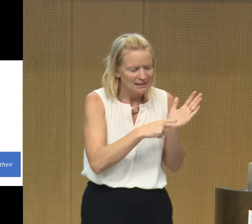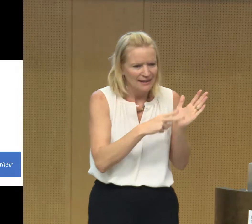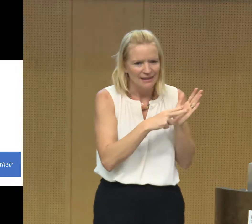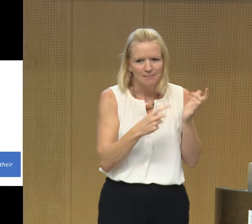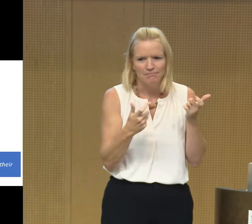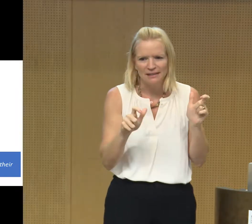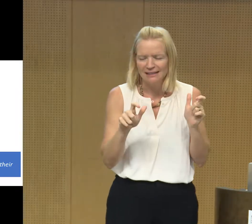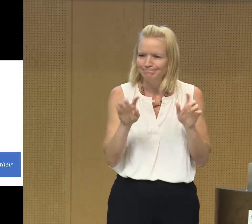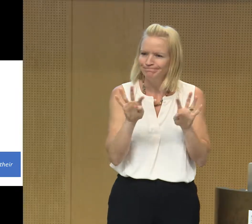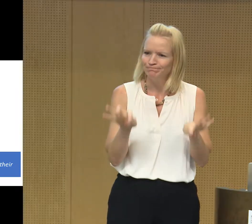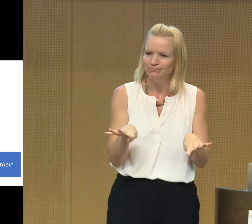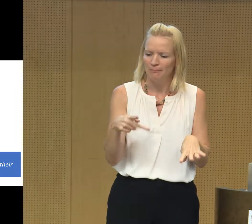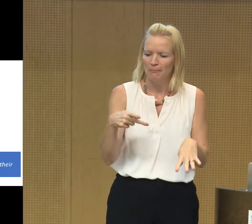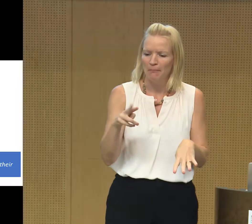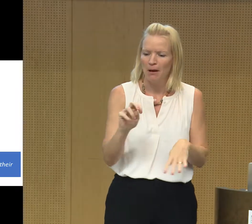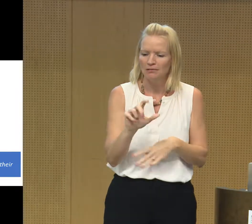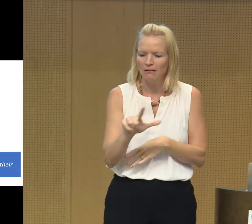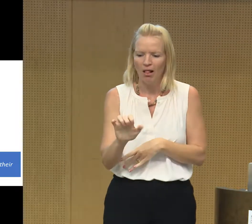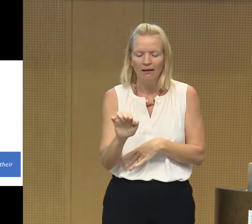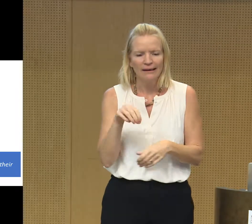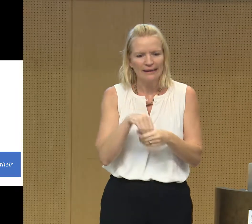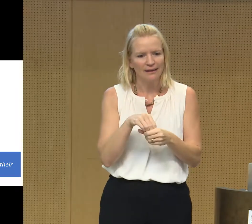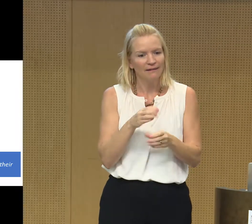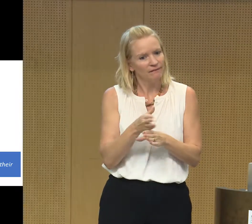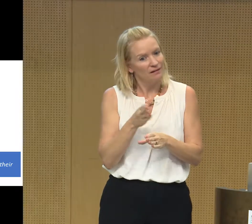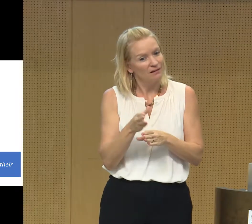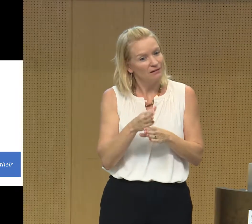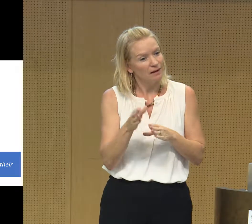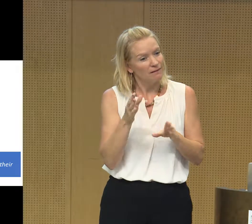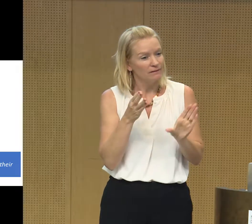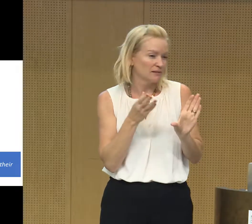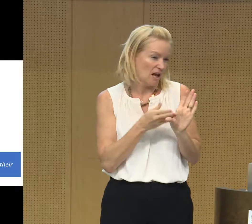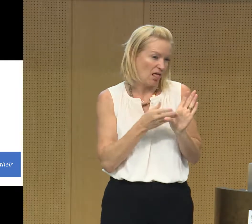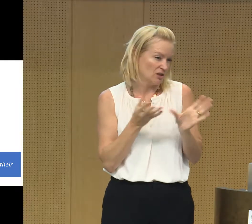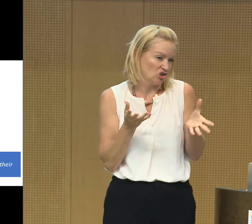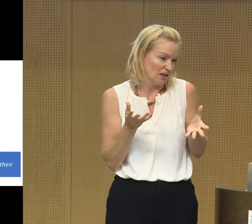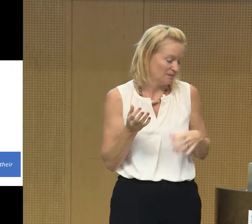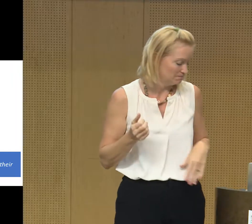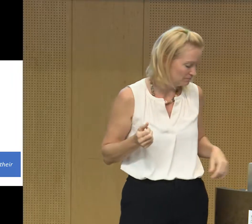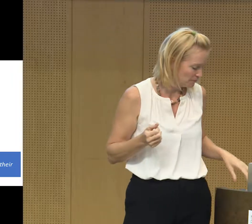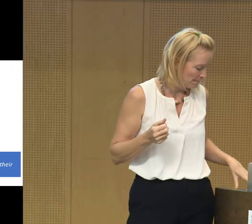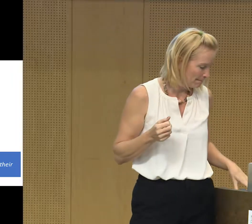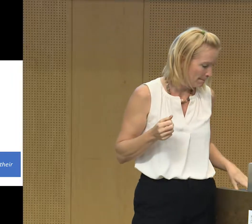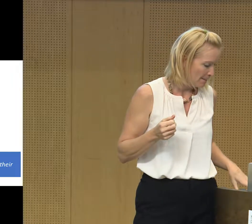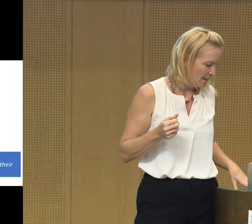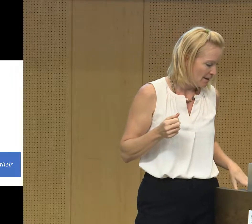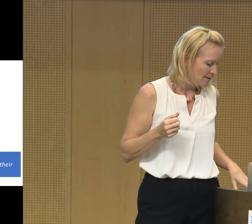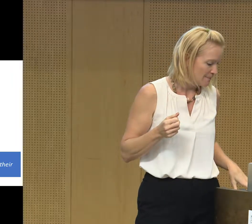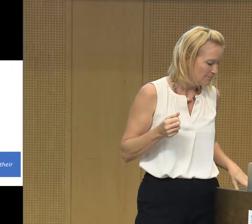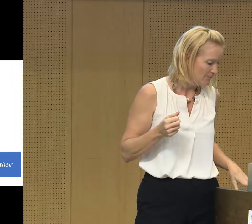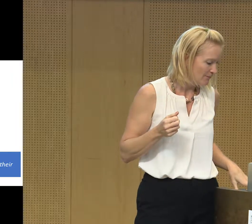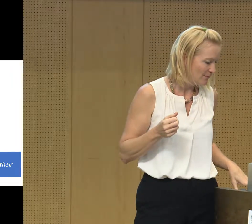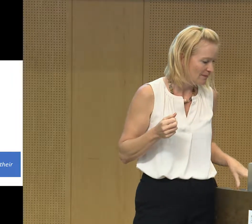And also how watching signing is different than reading. It's a big puzzle in the field of psychology.